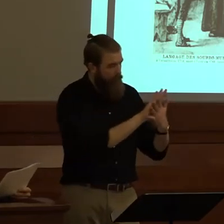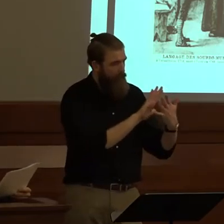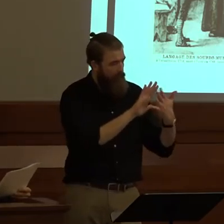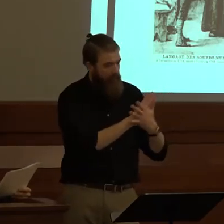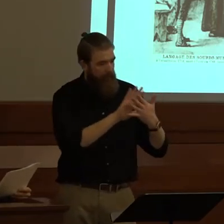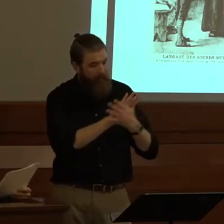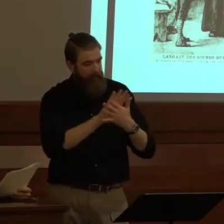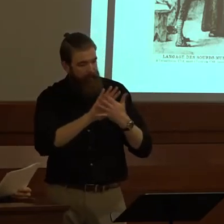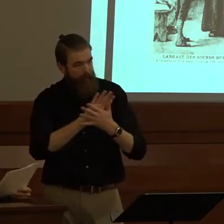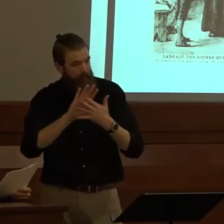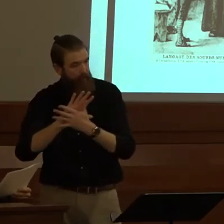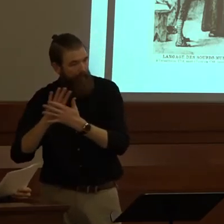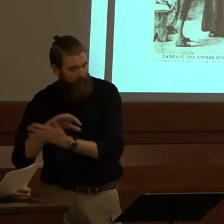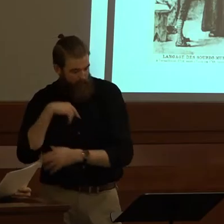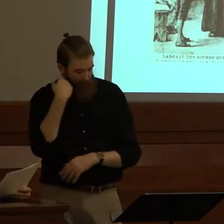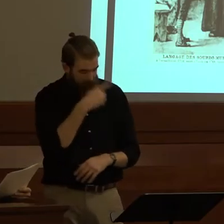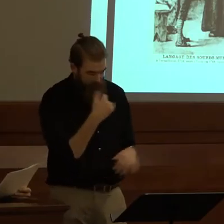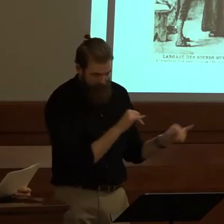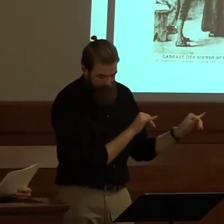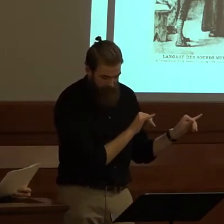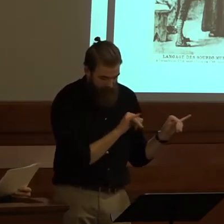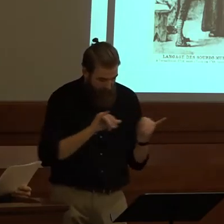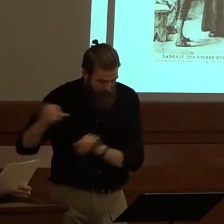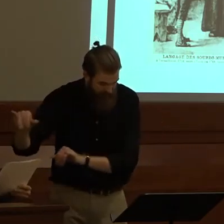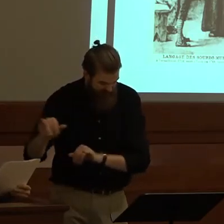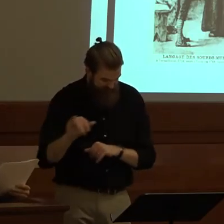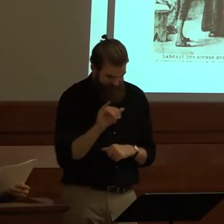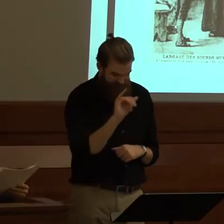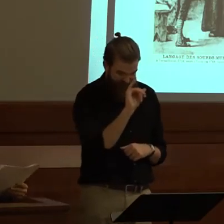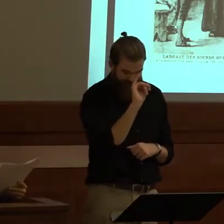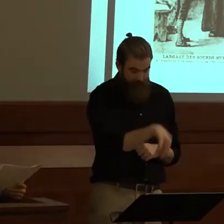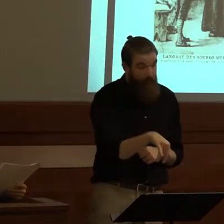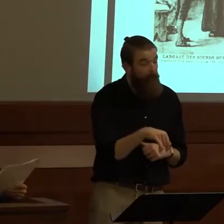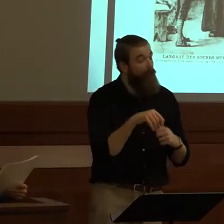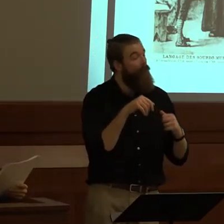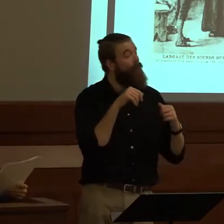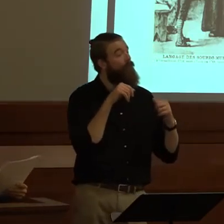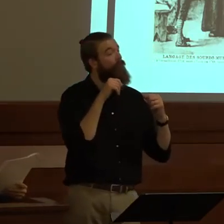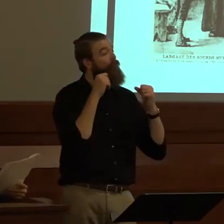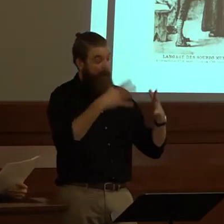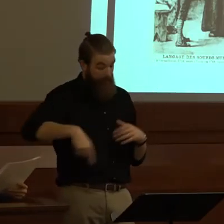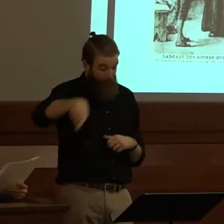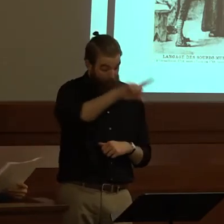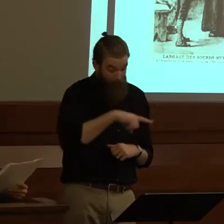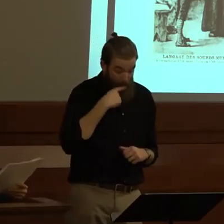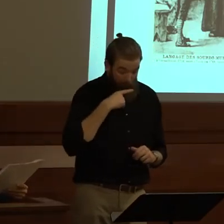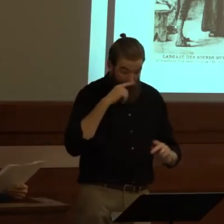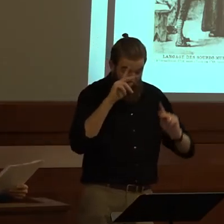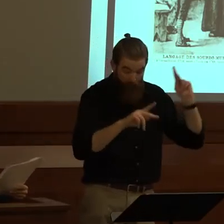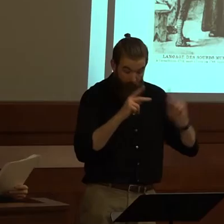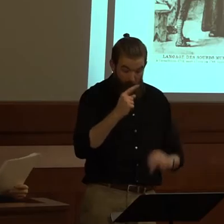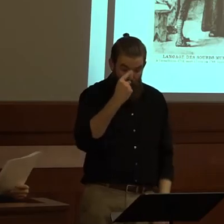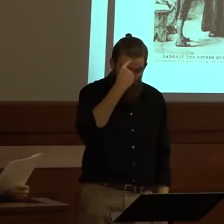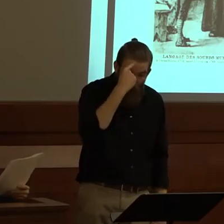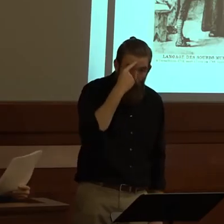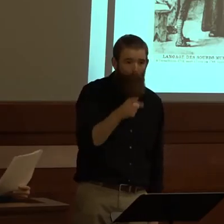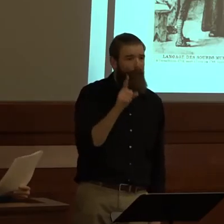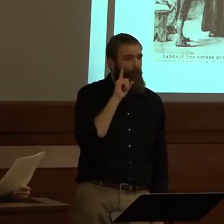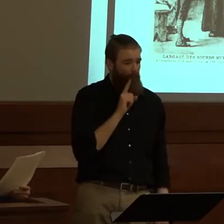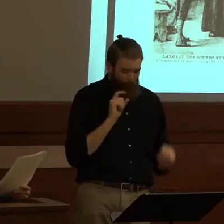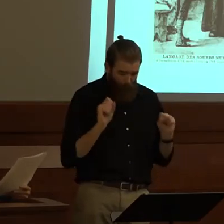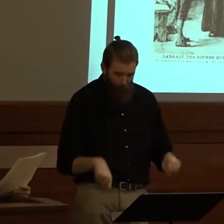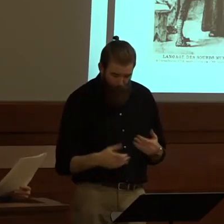30, 14 or 40, and so on. Contrary to the presumption of